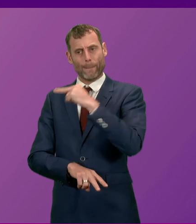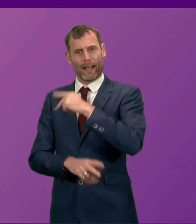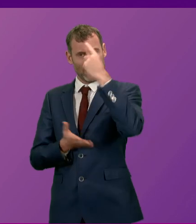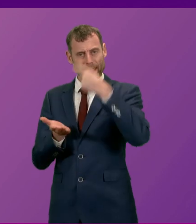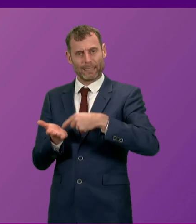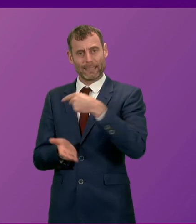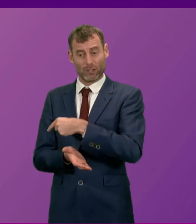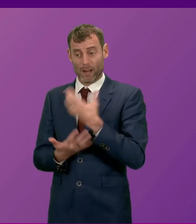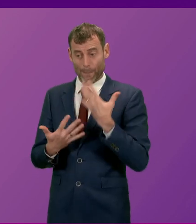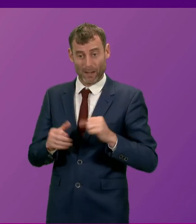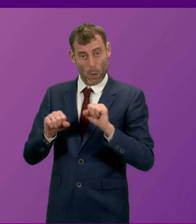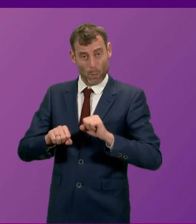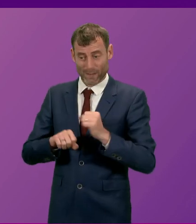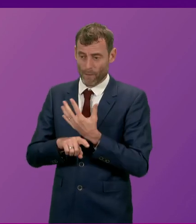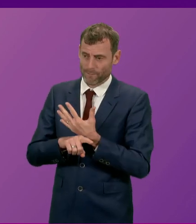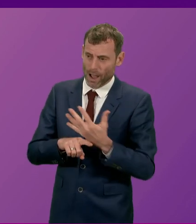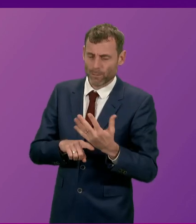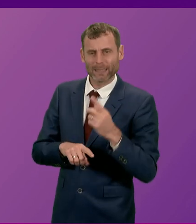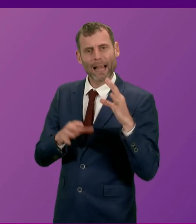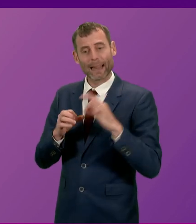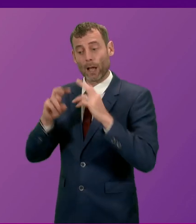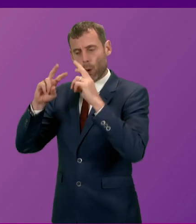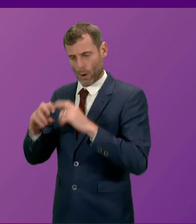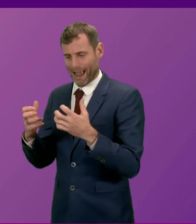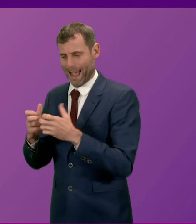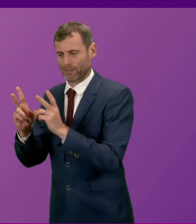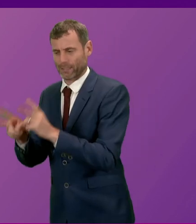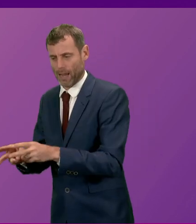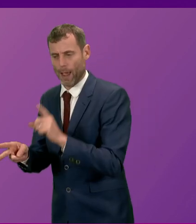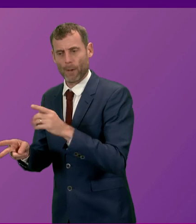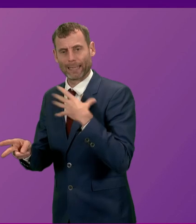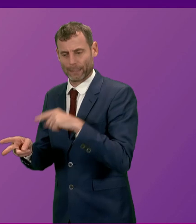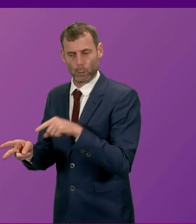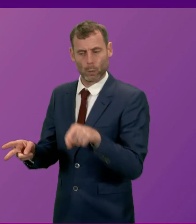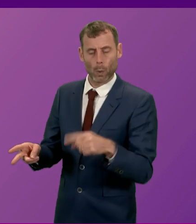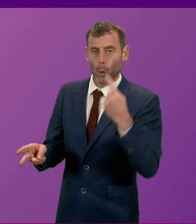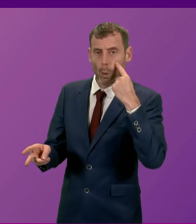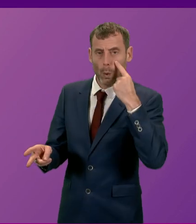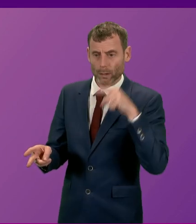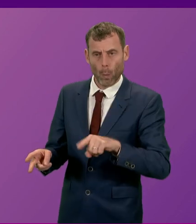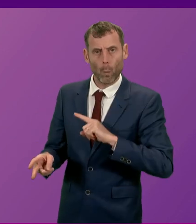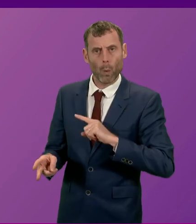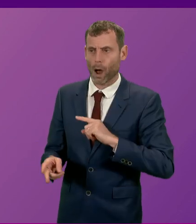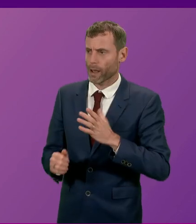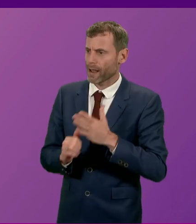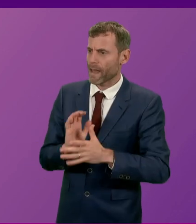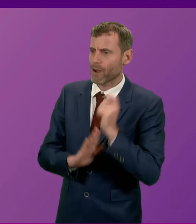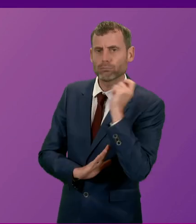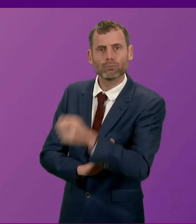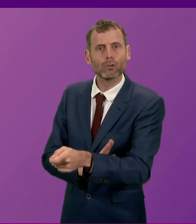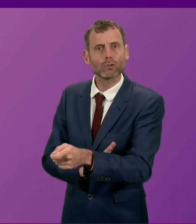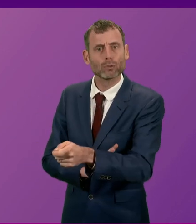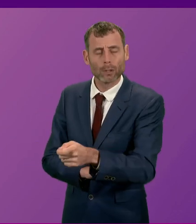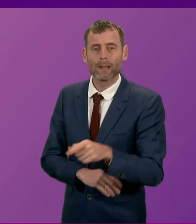is a matter of urgency. Can I ask when a decision will be reached by the Scottish Government, and if the First Minister recognises the pleas of the family to